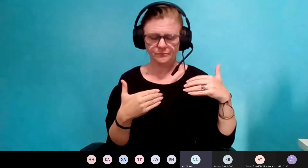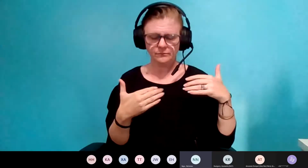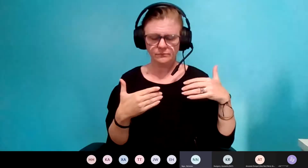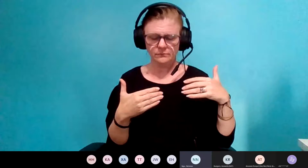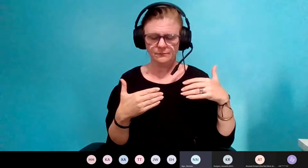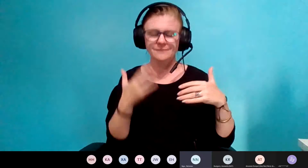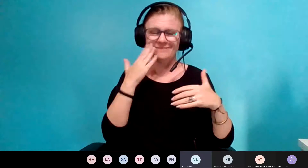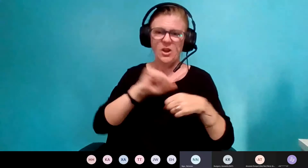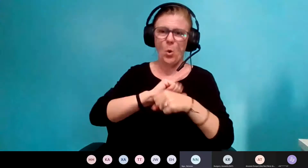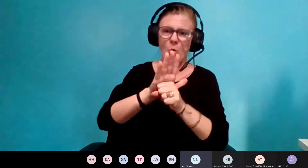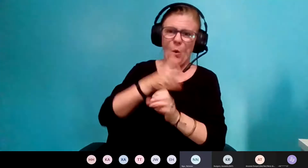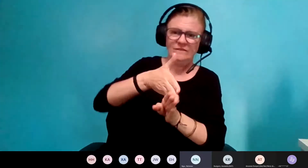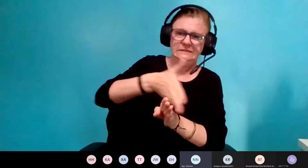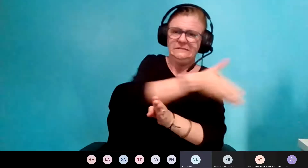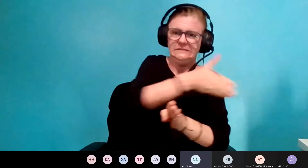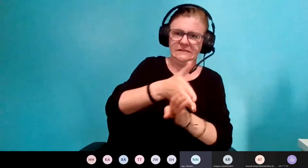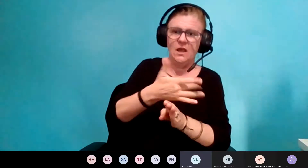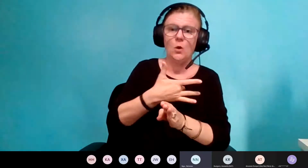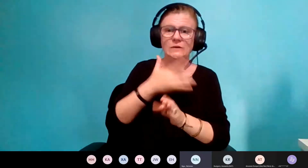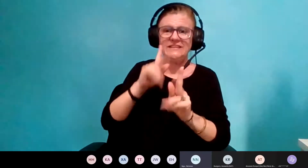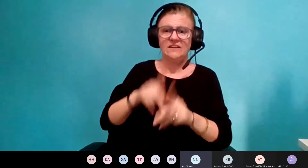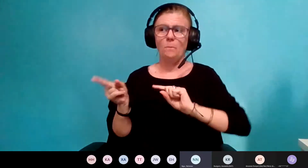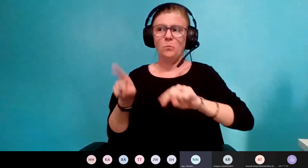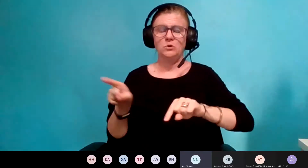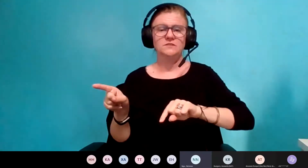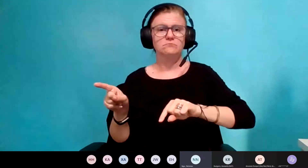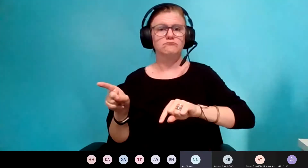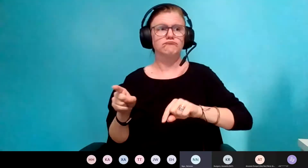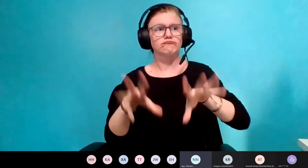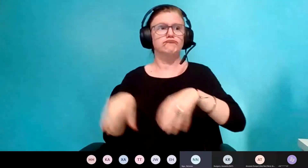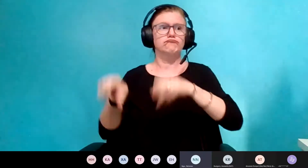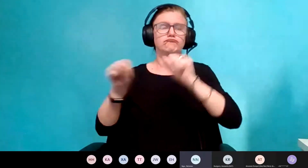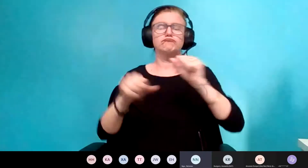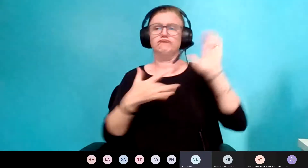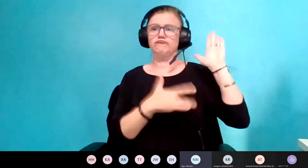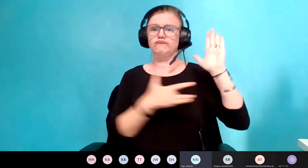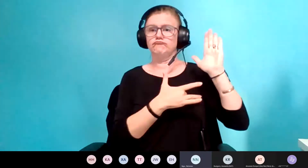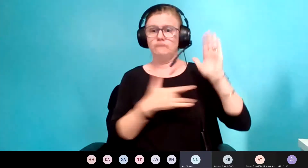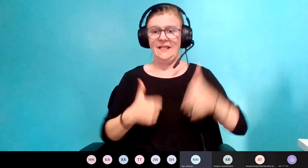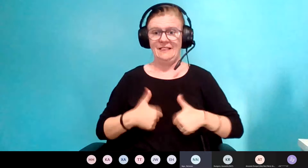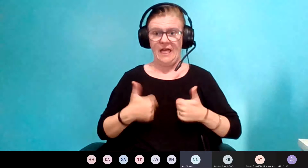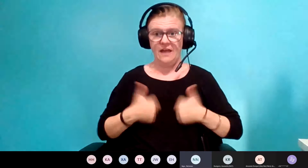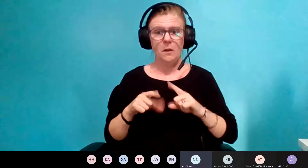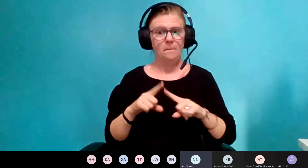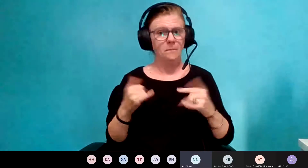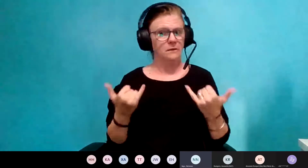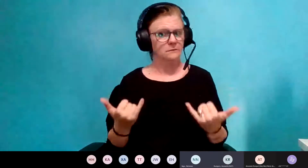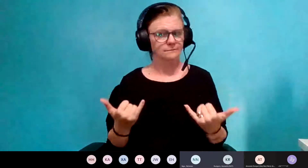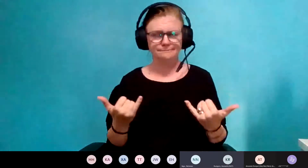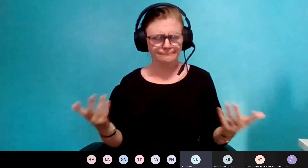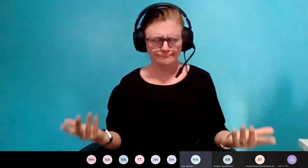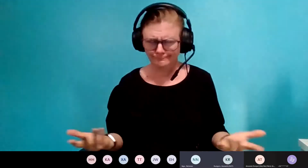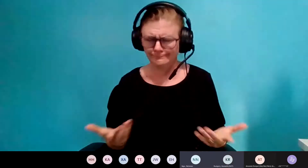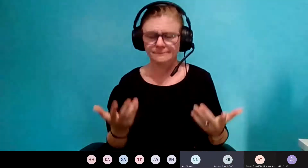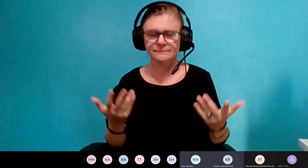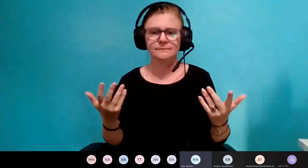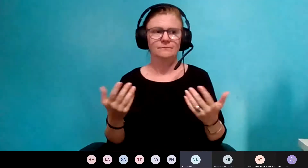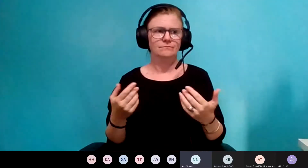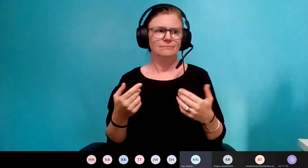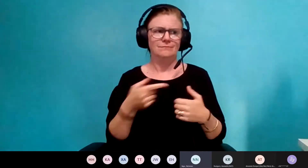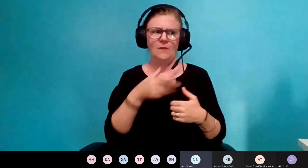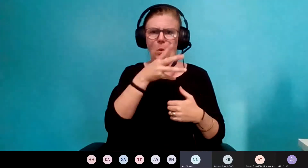to COVID, we typically have someone come and issue the oath of office for committee members, but rather than having her